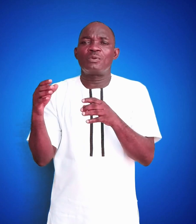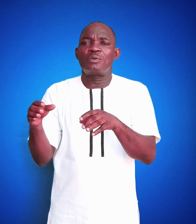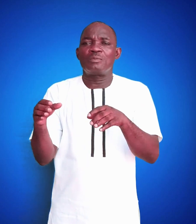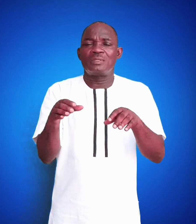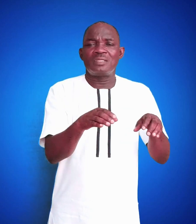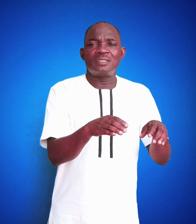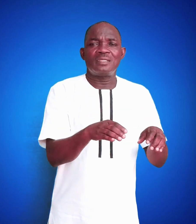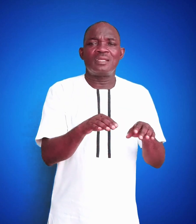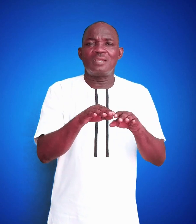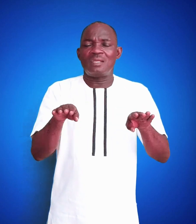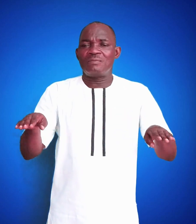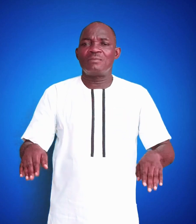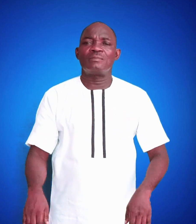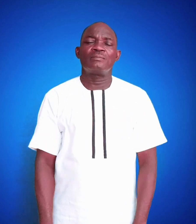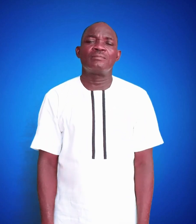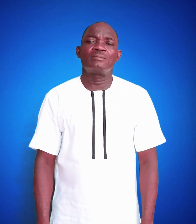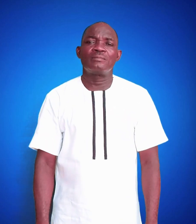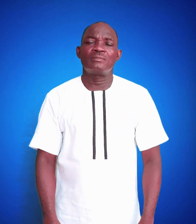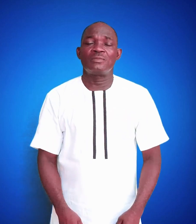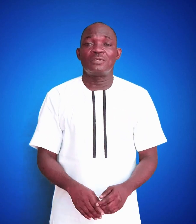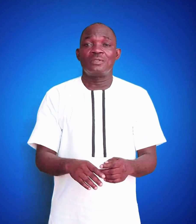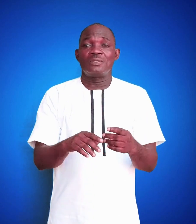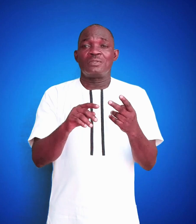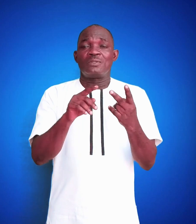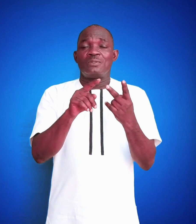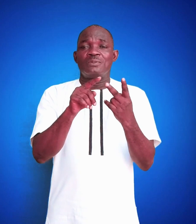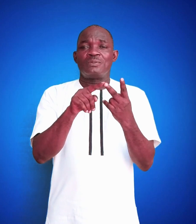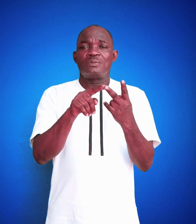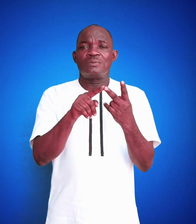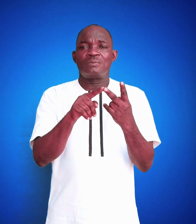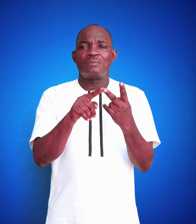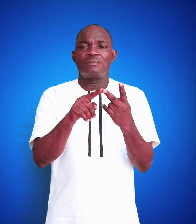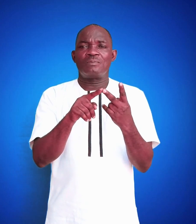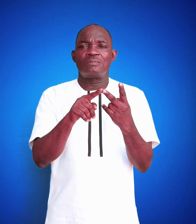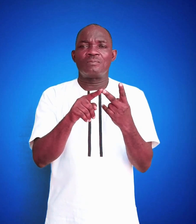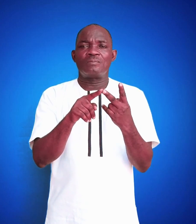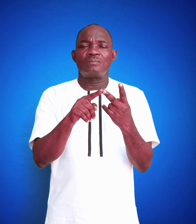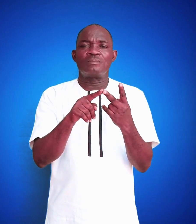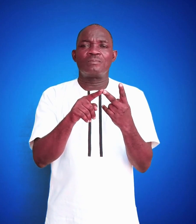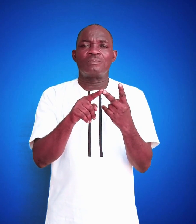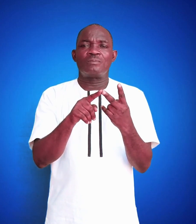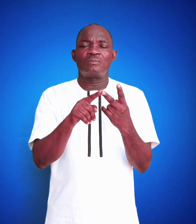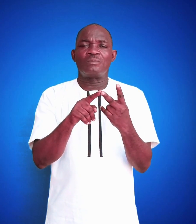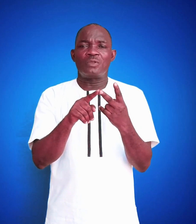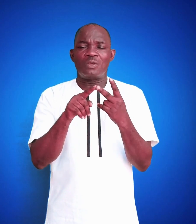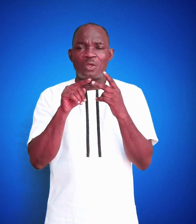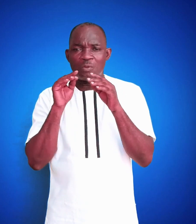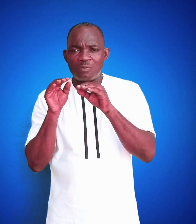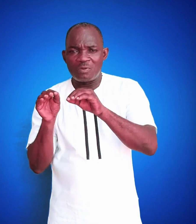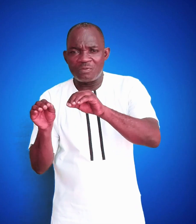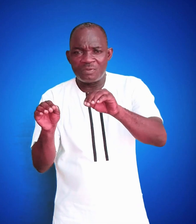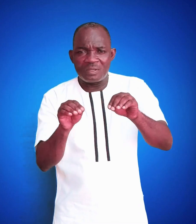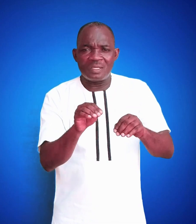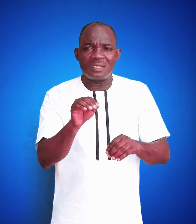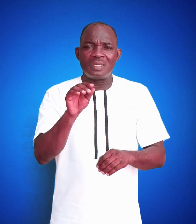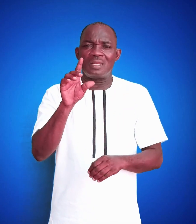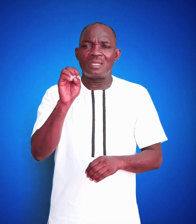community levels. 2. oversee